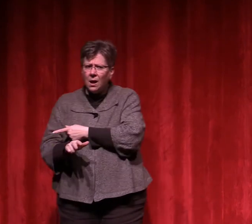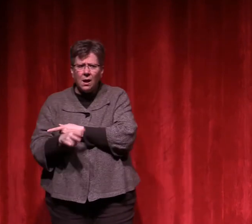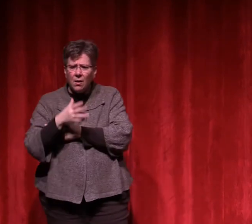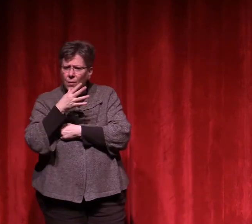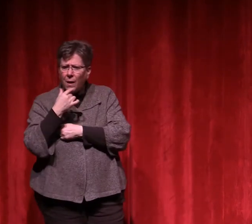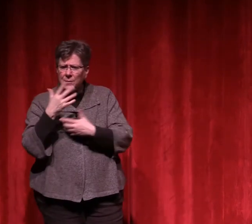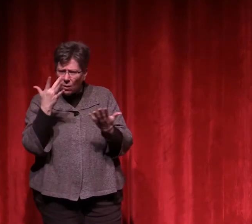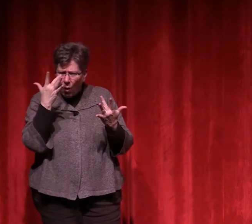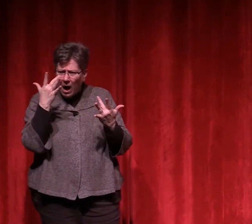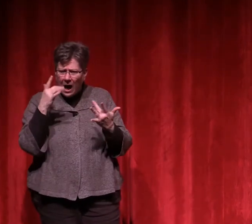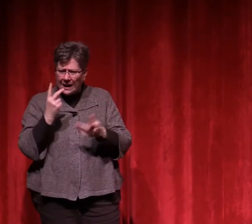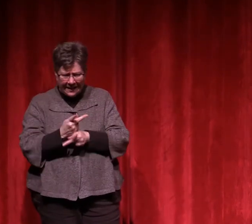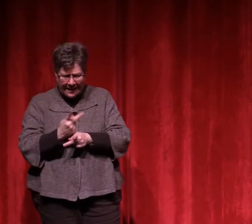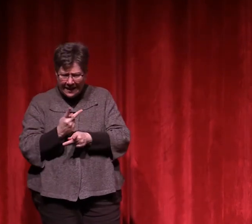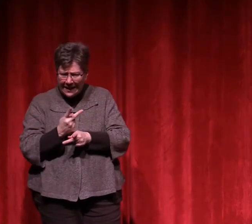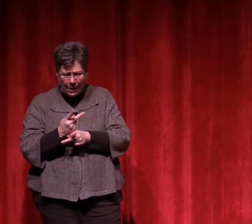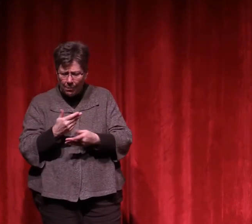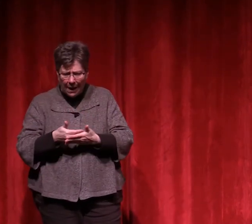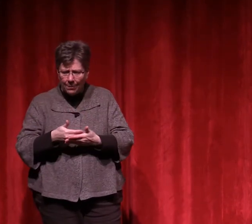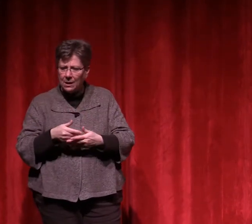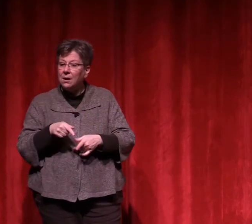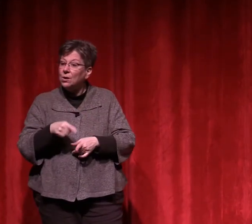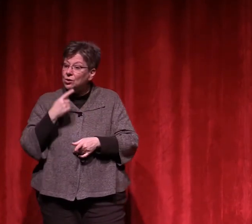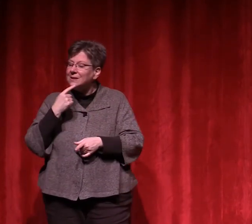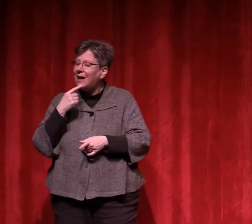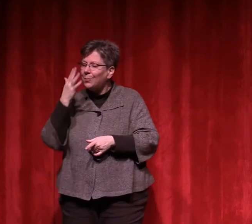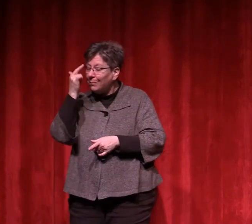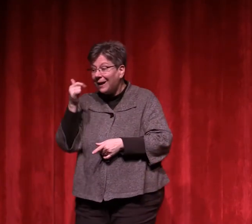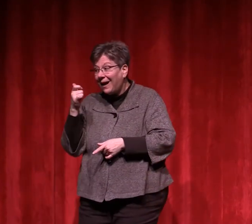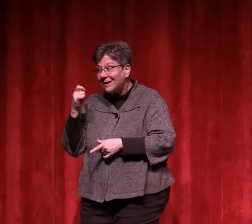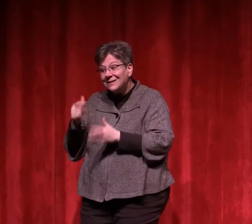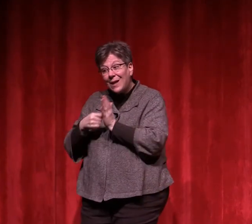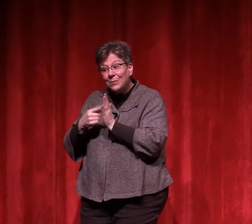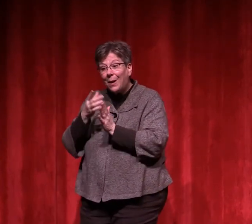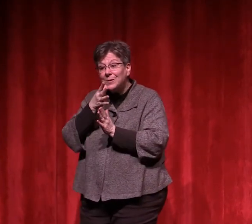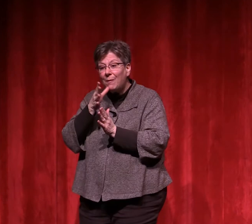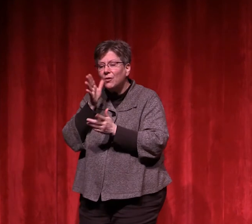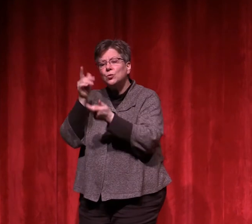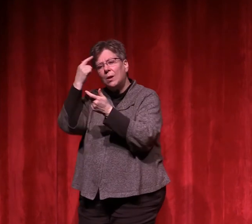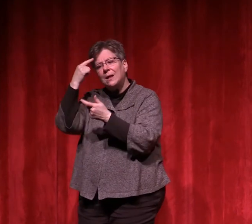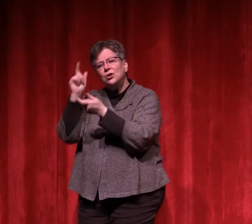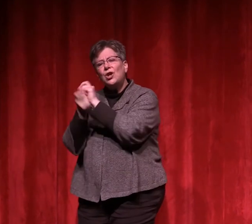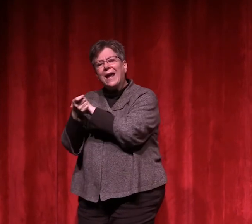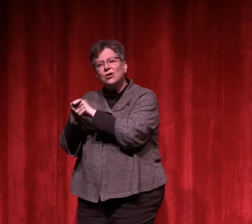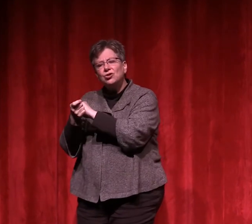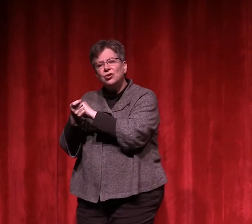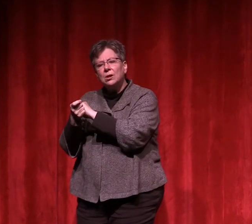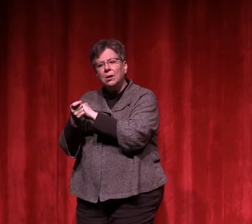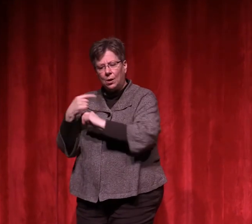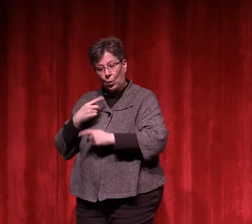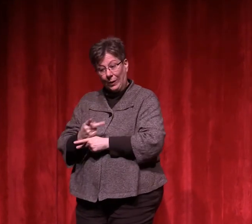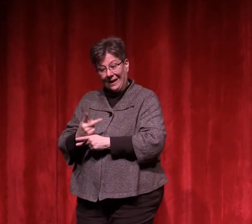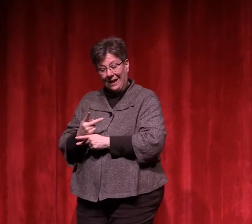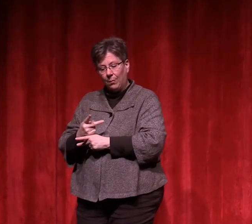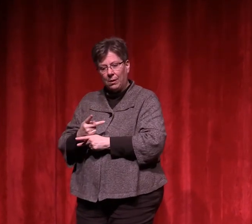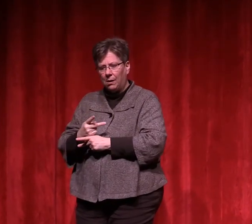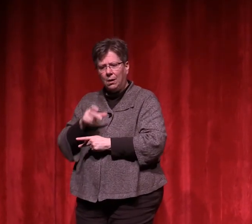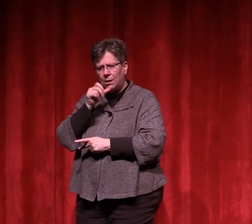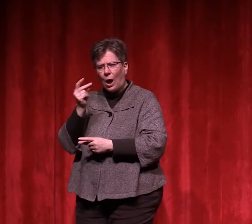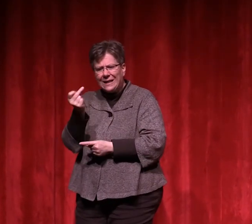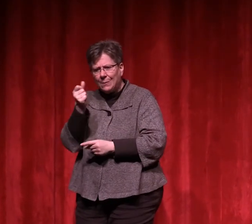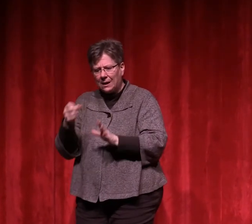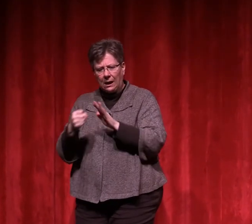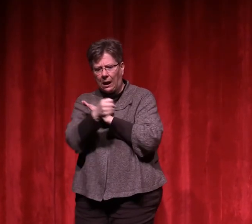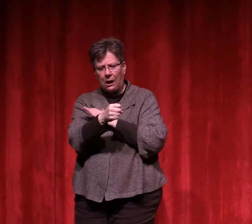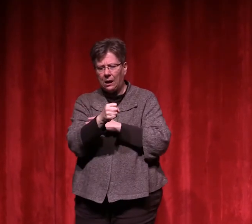that? Well, it's a cooling off period in case you change your mind. I'm not going to change my mind. Look, you've got to place this baby with the